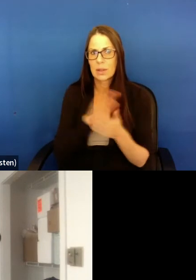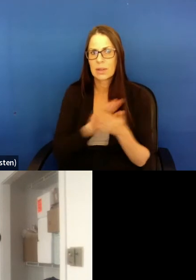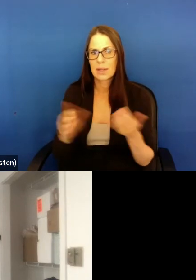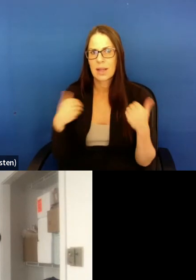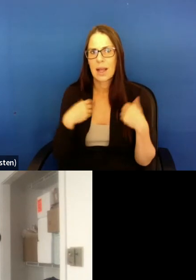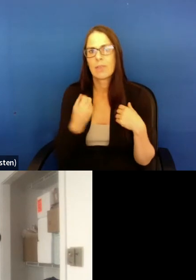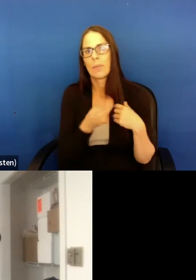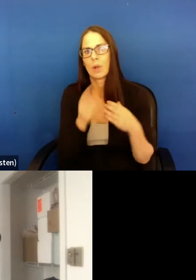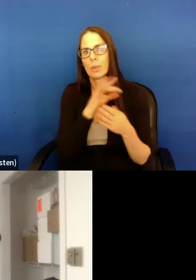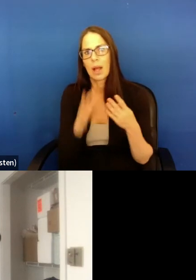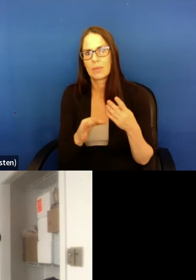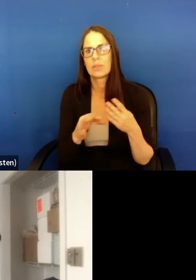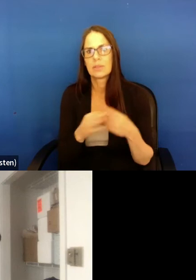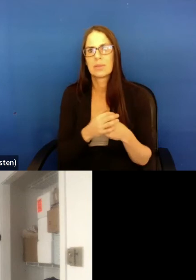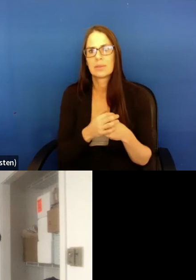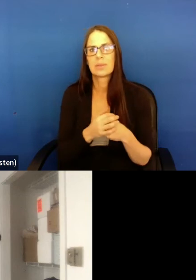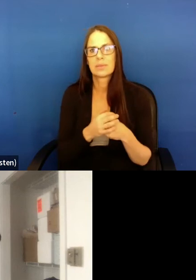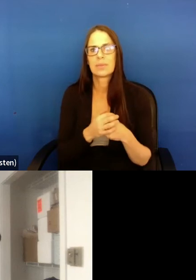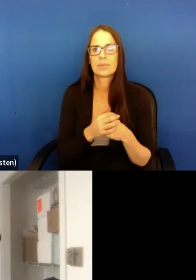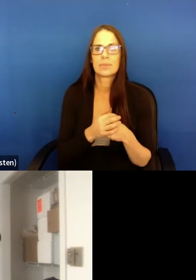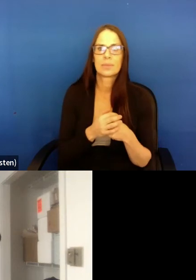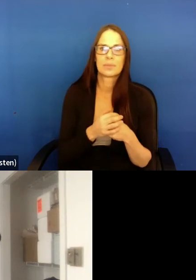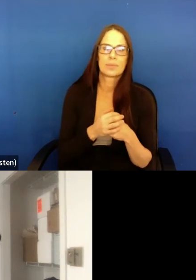options of getting up to where I need to go.